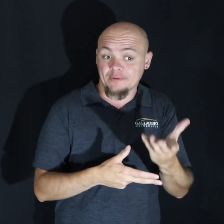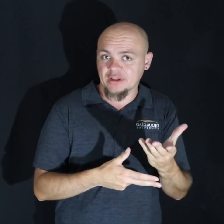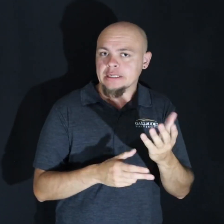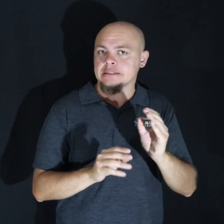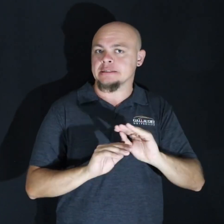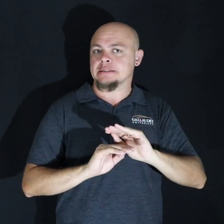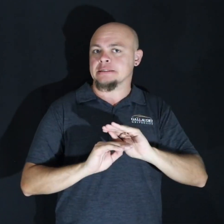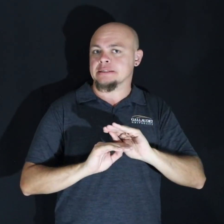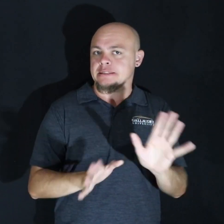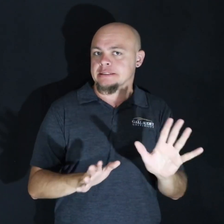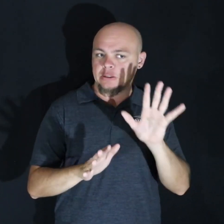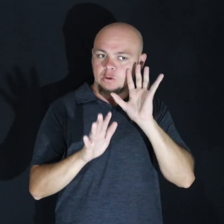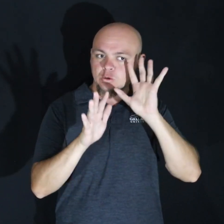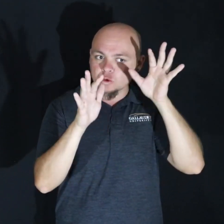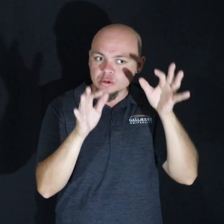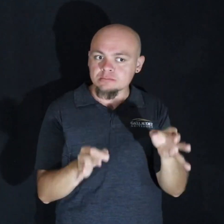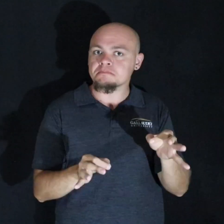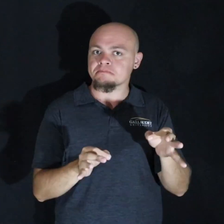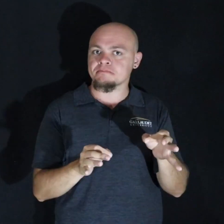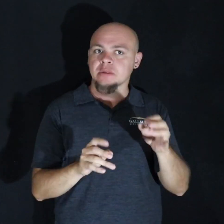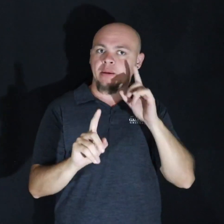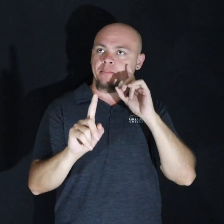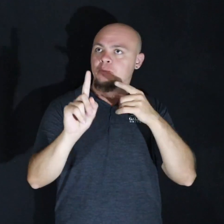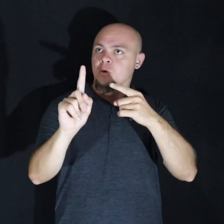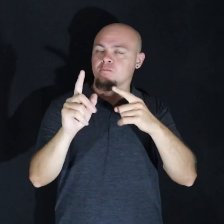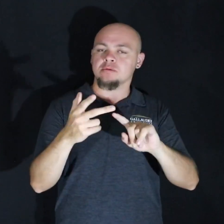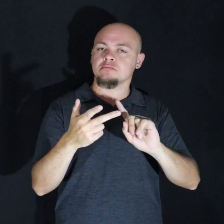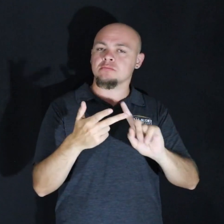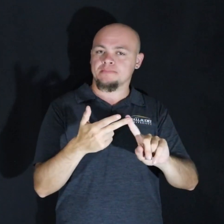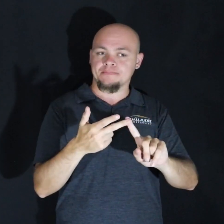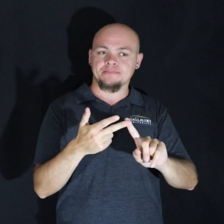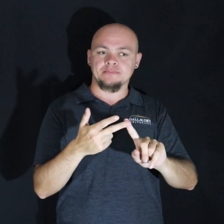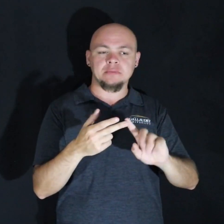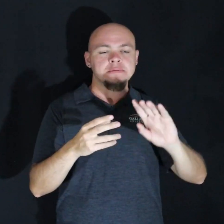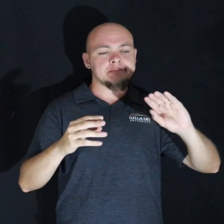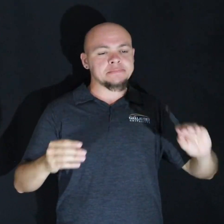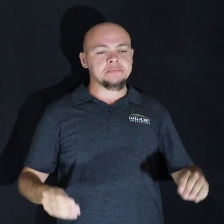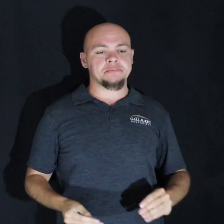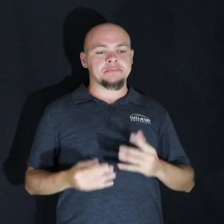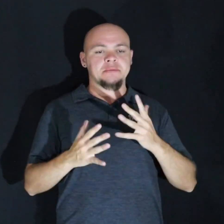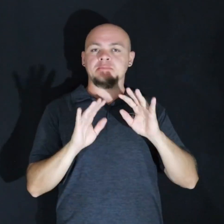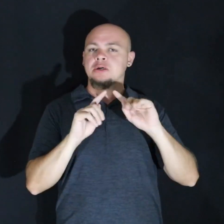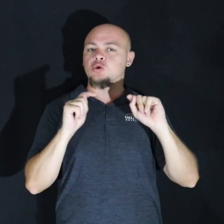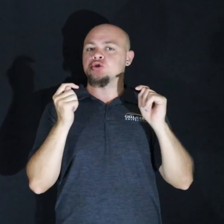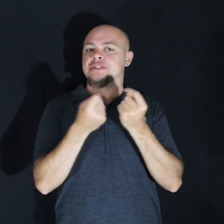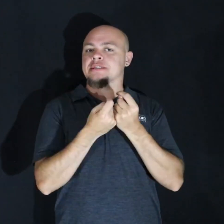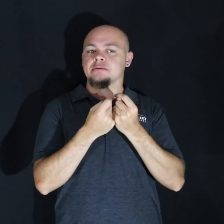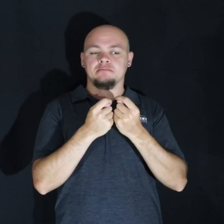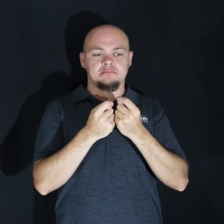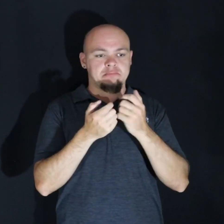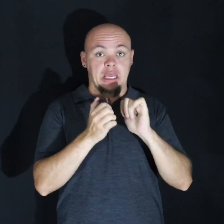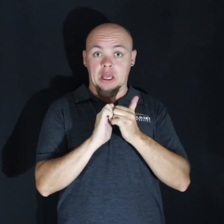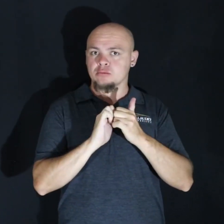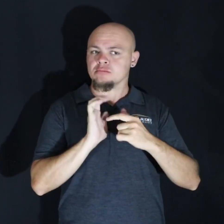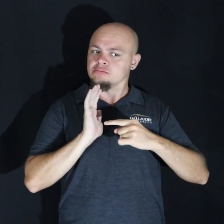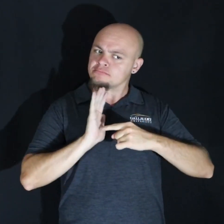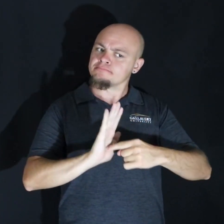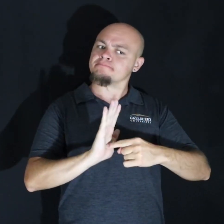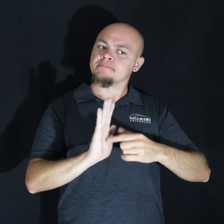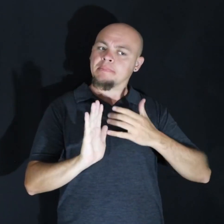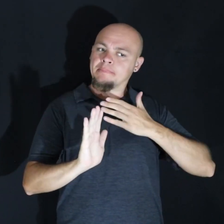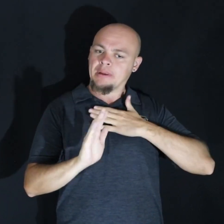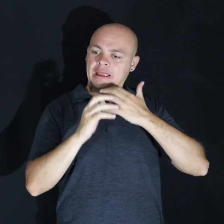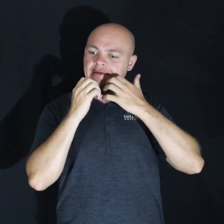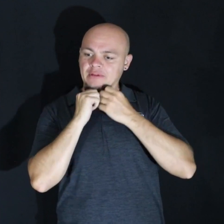clear direction and purpose? And do I inspire my team by setting an example of the